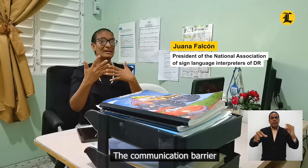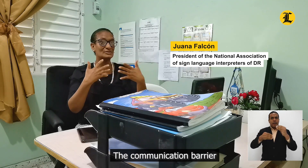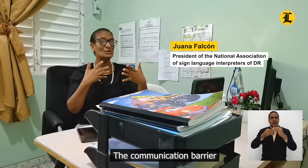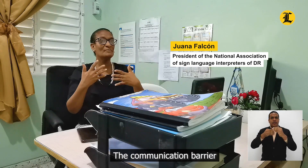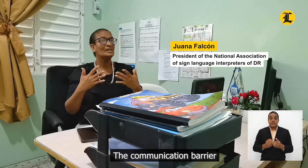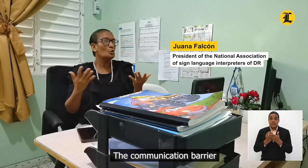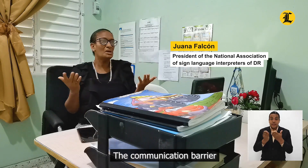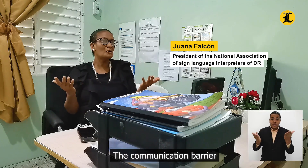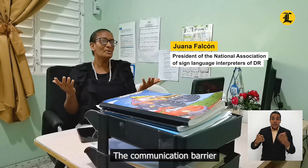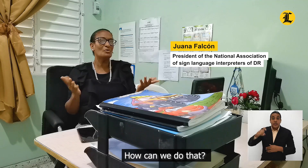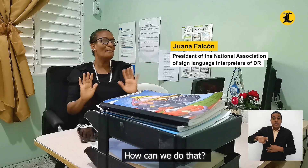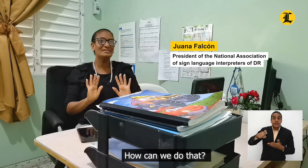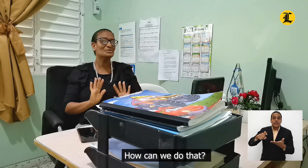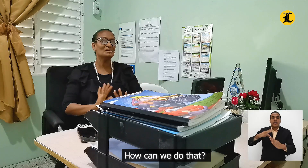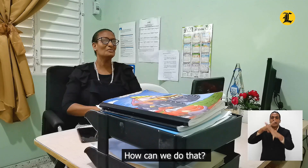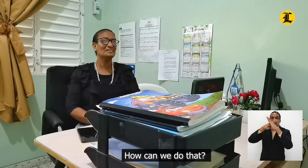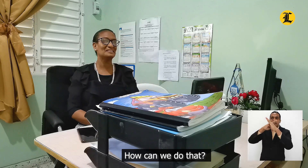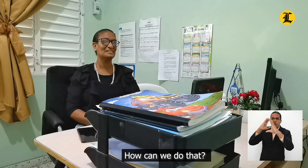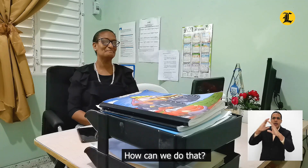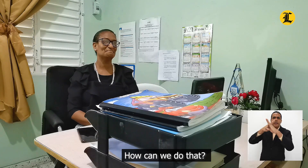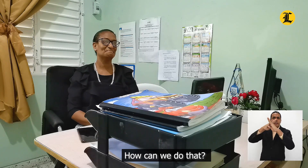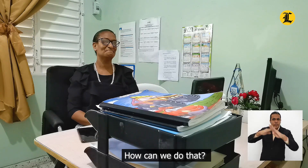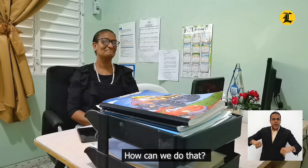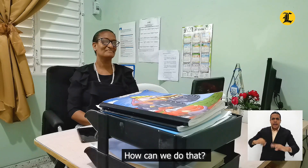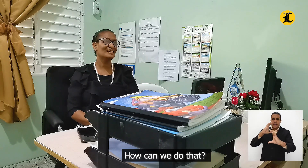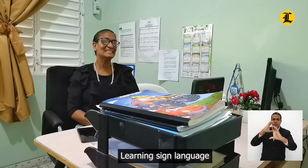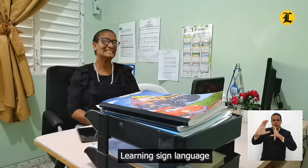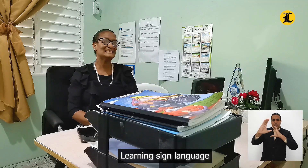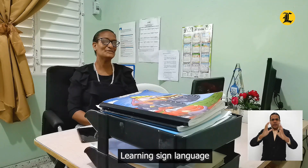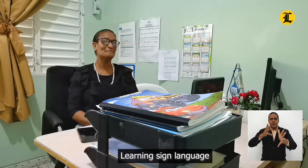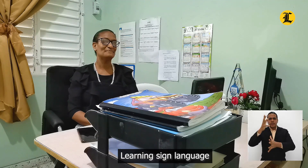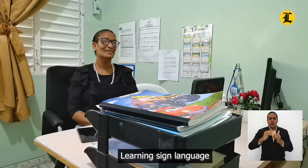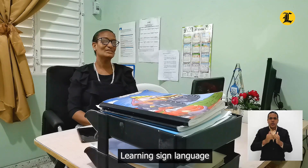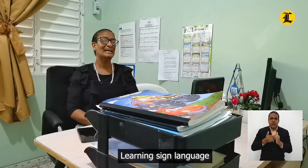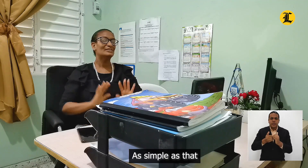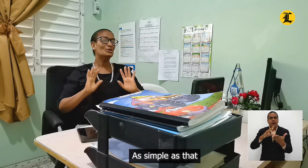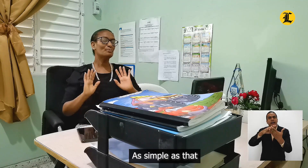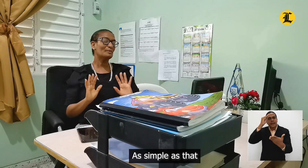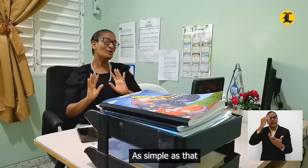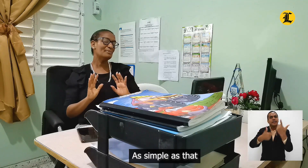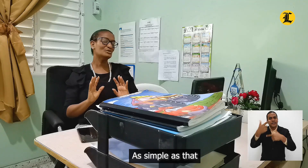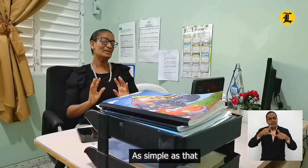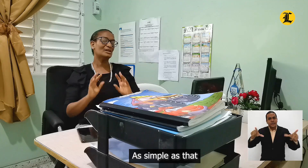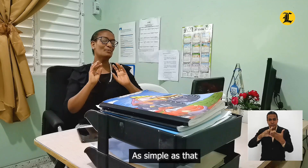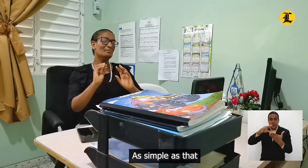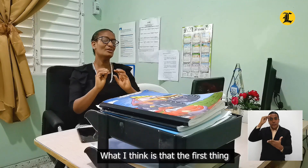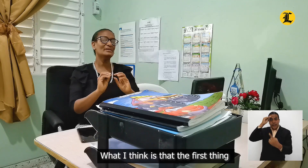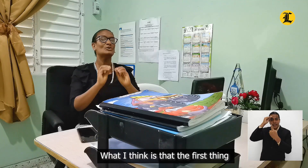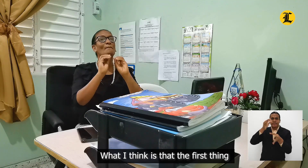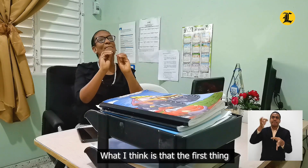the communication barrier. How can we do that? Learning sign language. As simple as